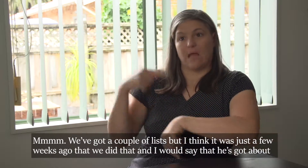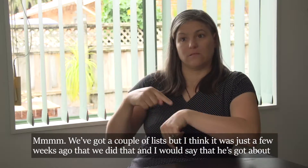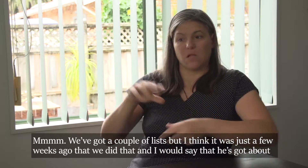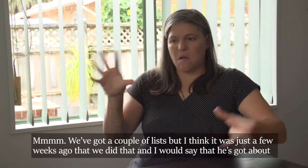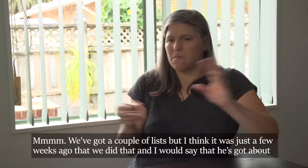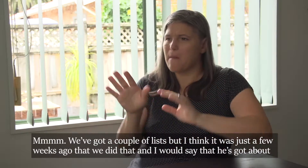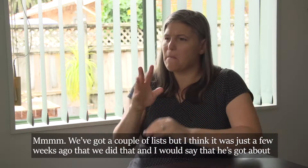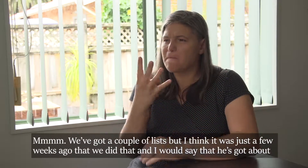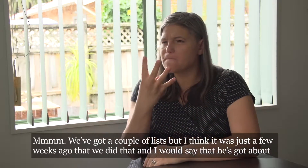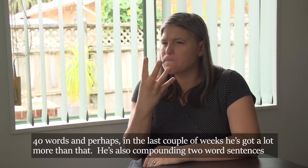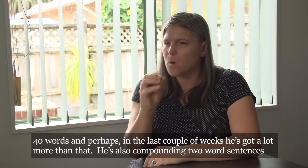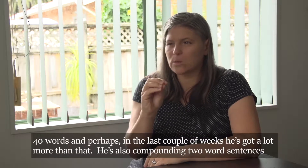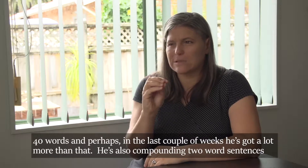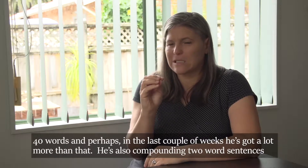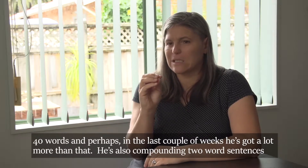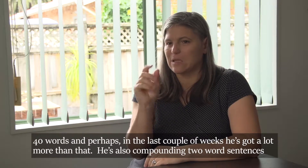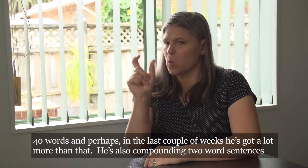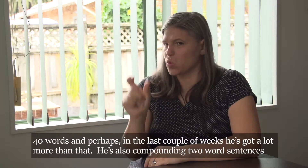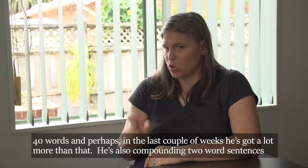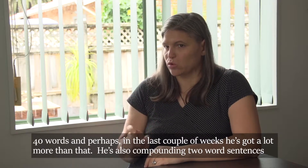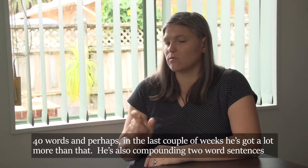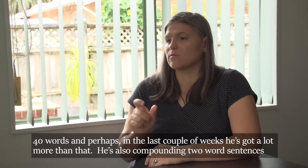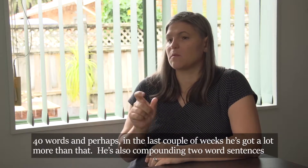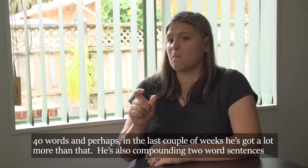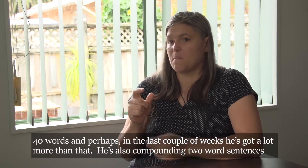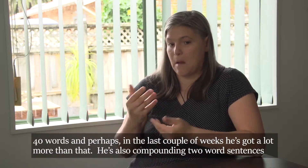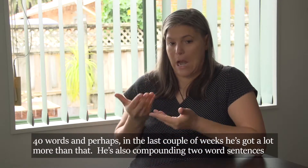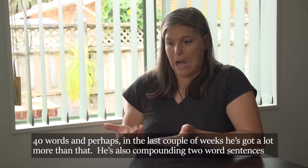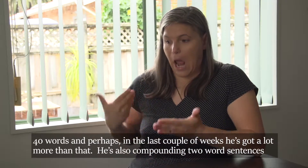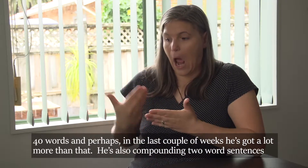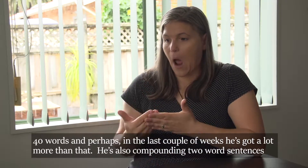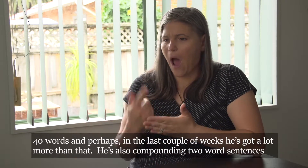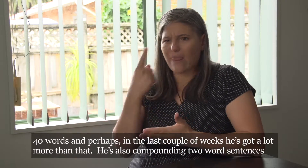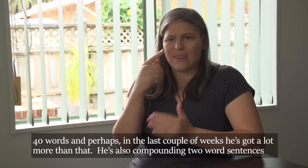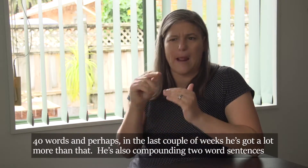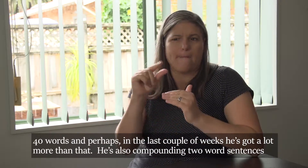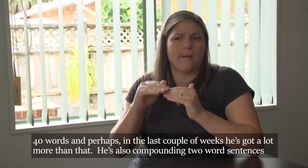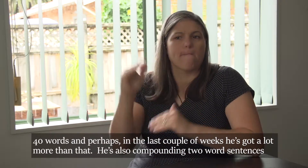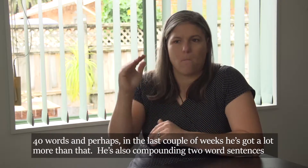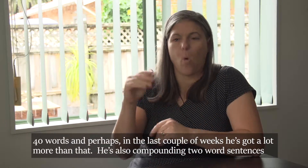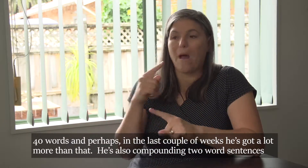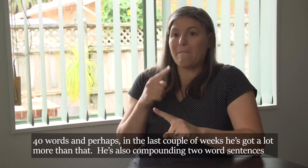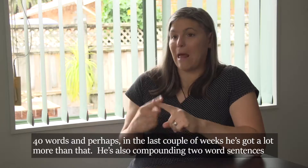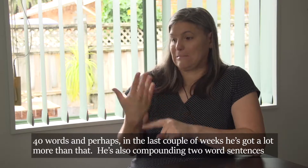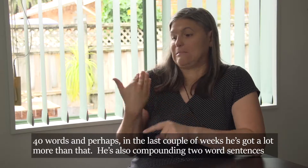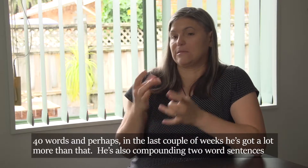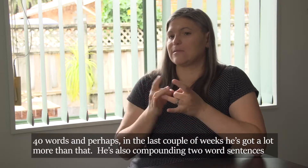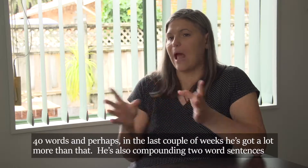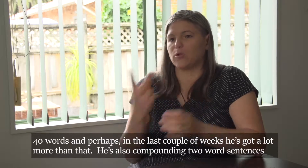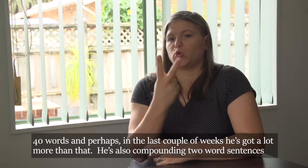he's got about 40 words, and perhaps in the last couple of weeks he's got a